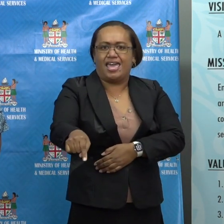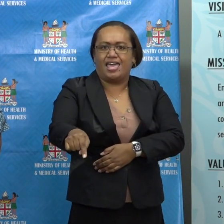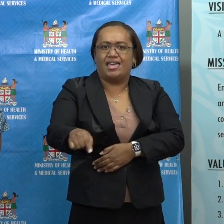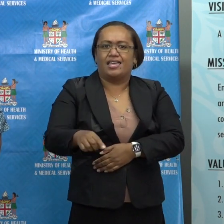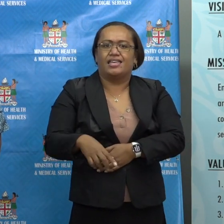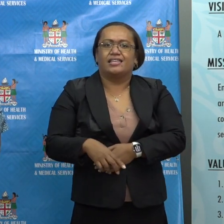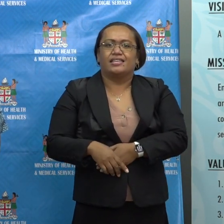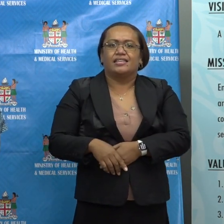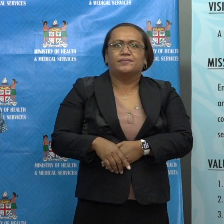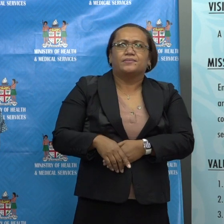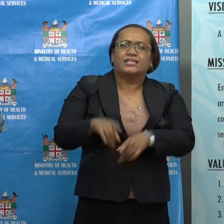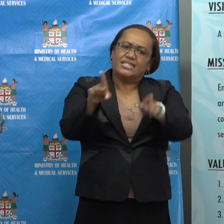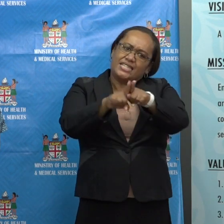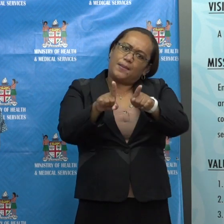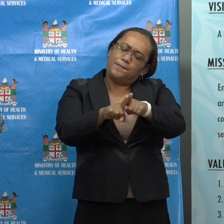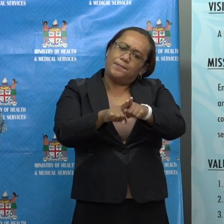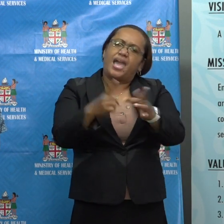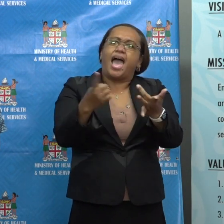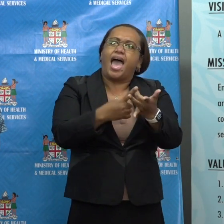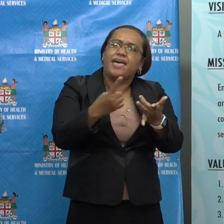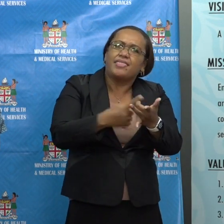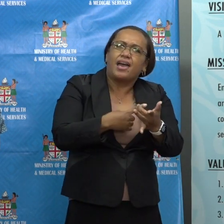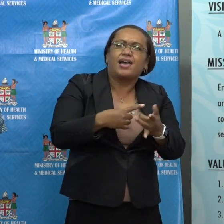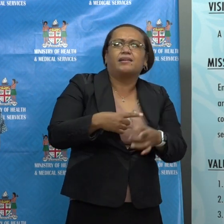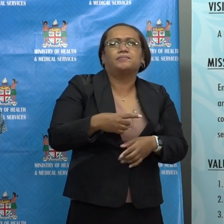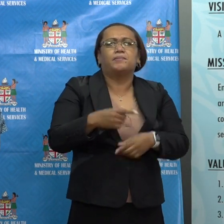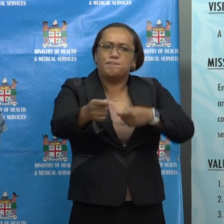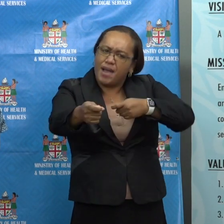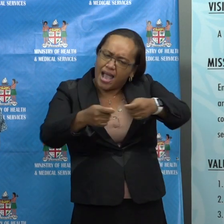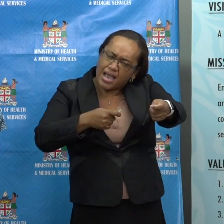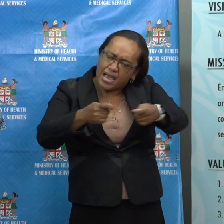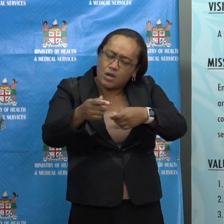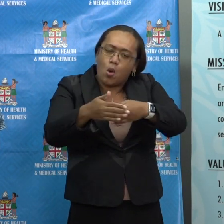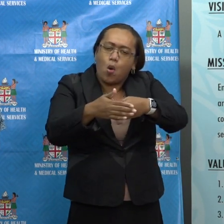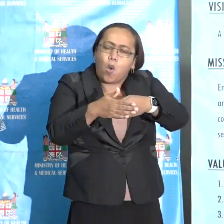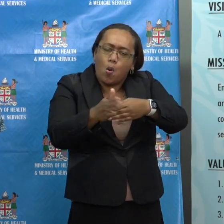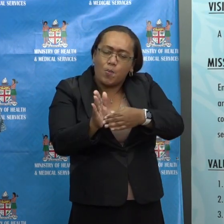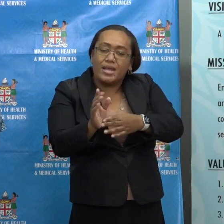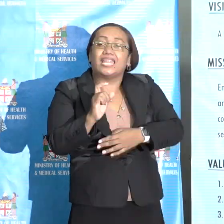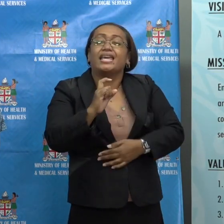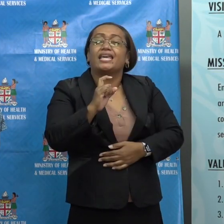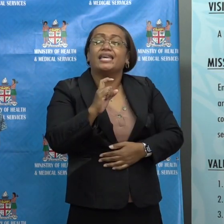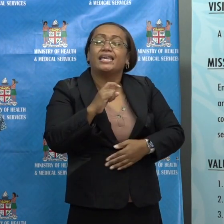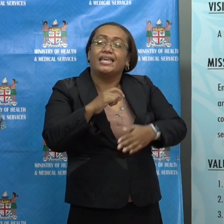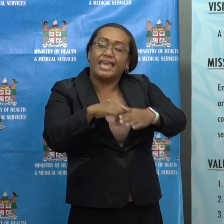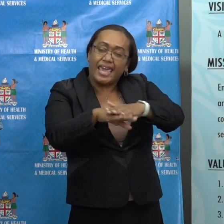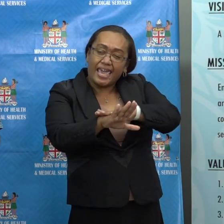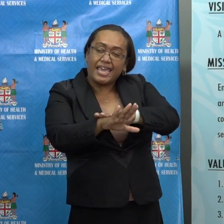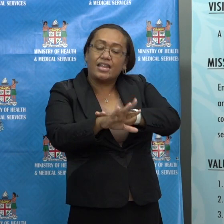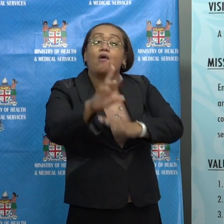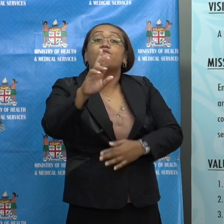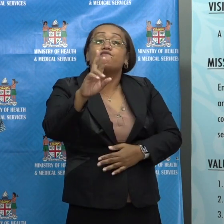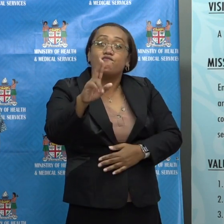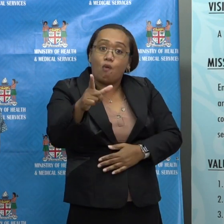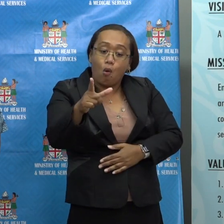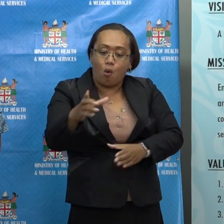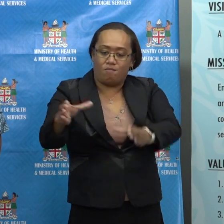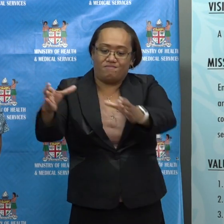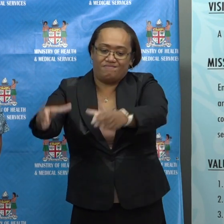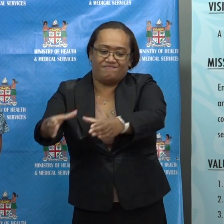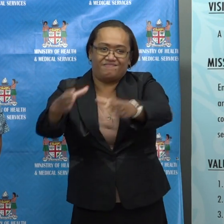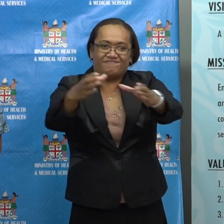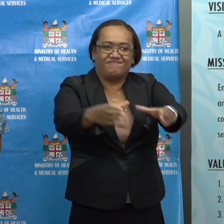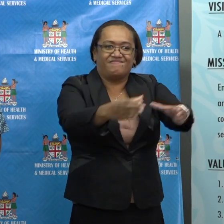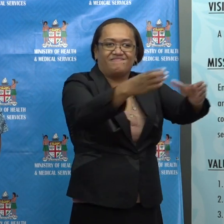Similar to other essential services, markets will remain open only in and for respective containment